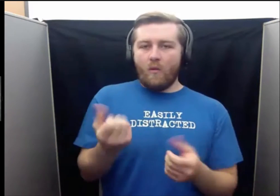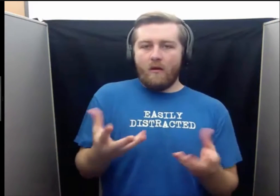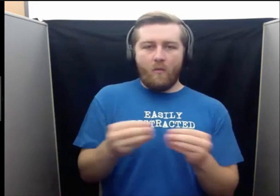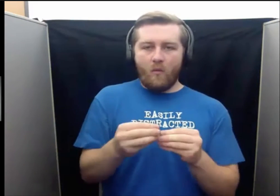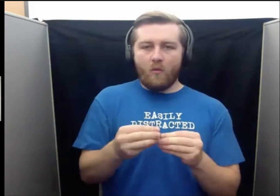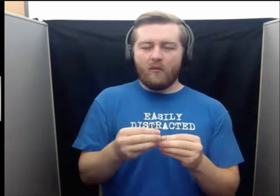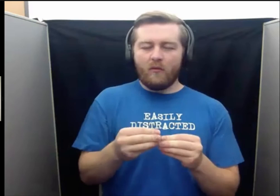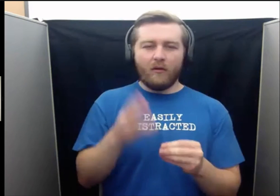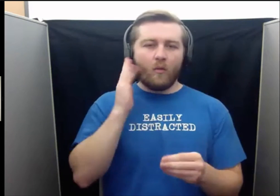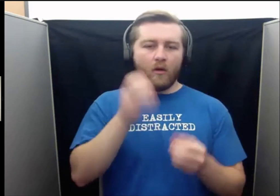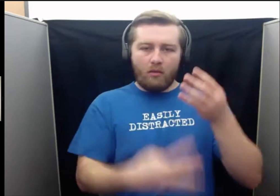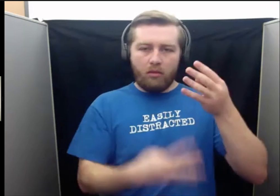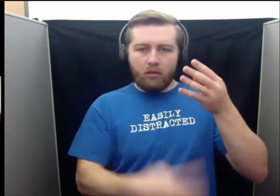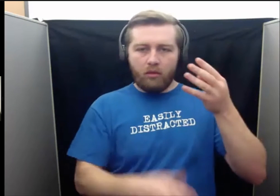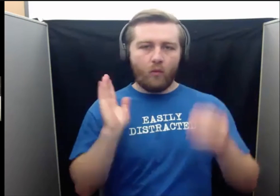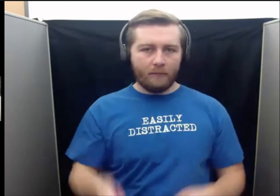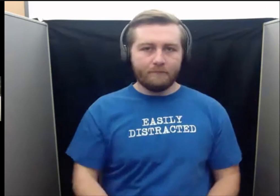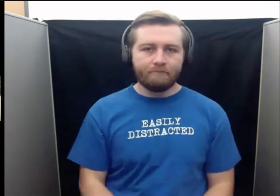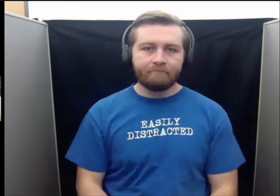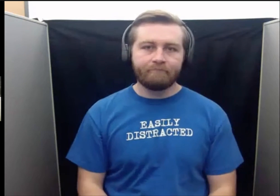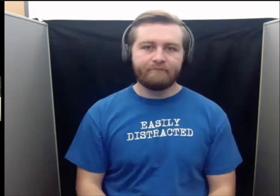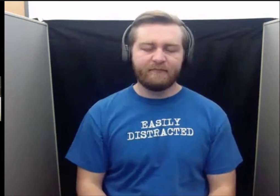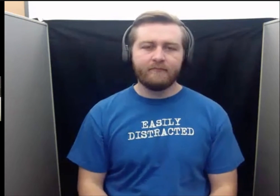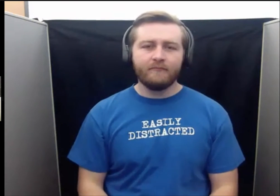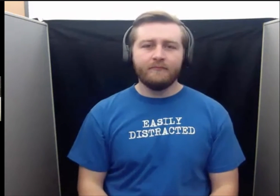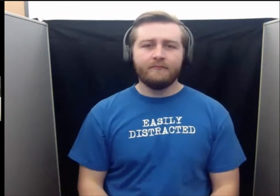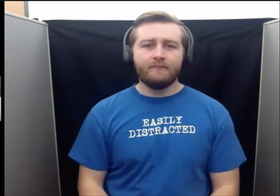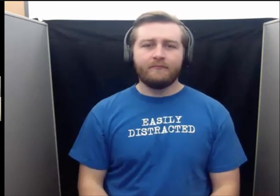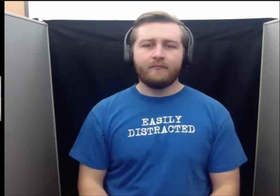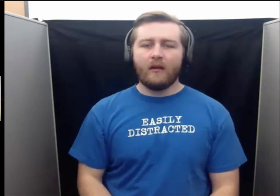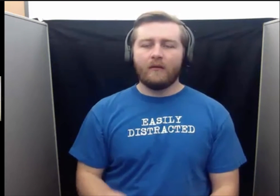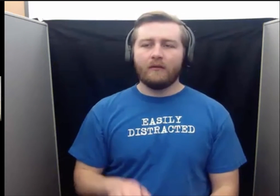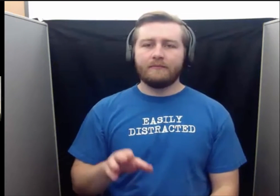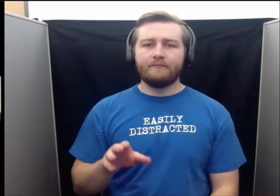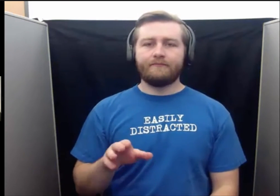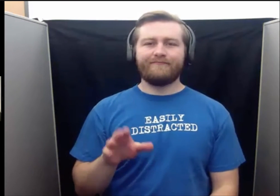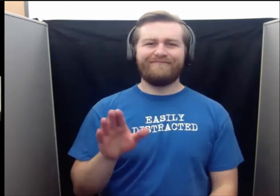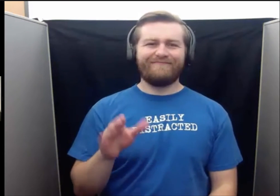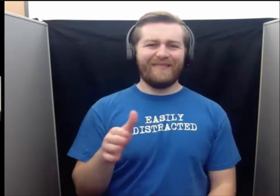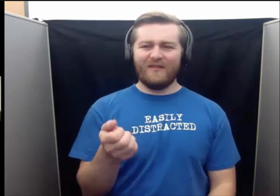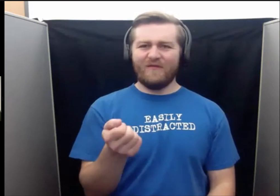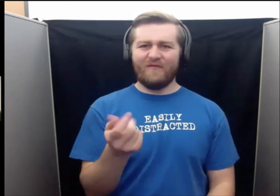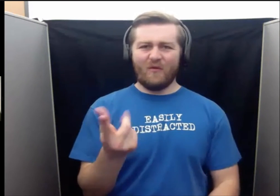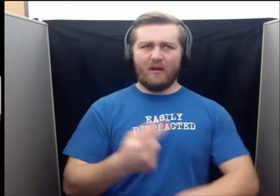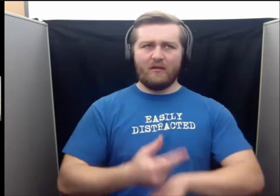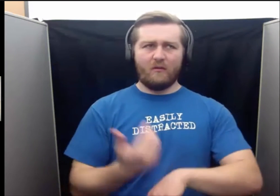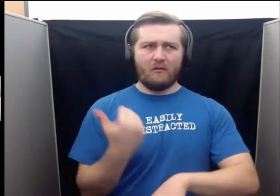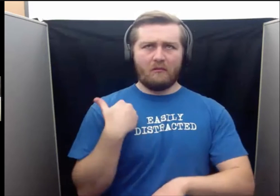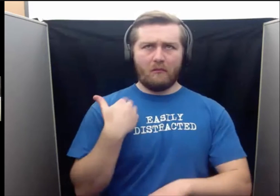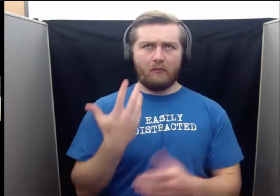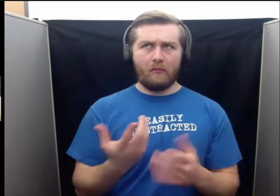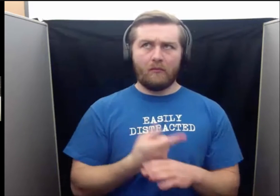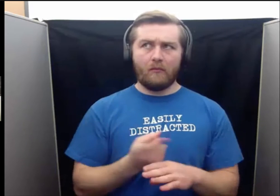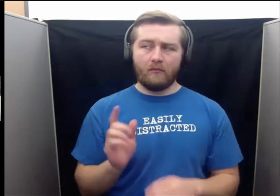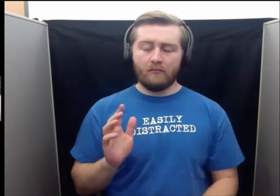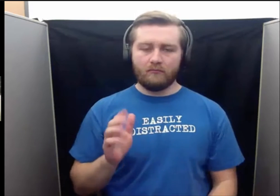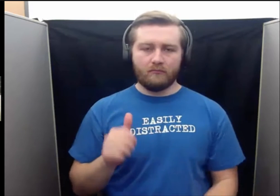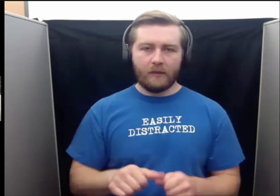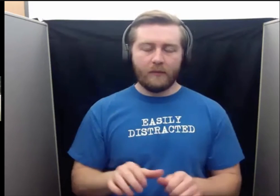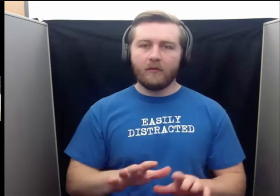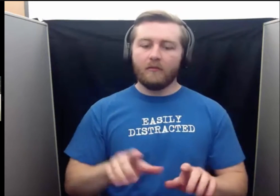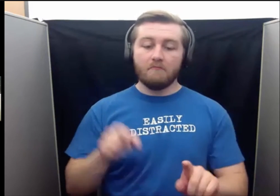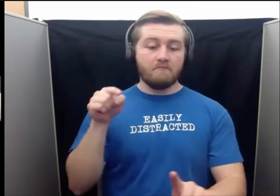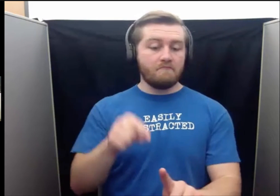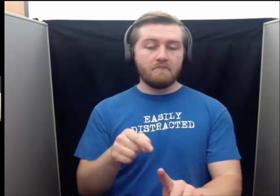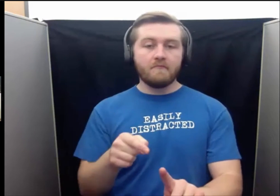saturated. A few days ago or last week, the soccer fields were saturated. We'd had